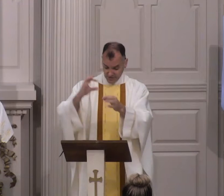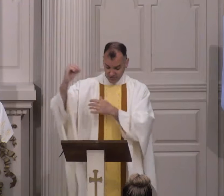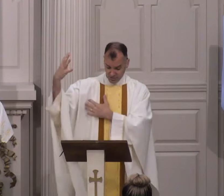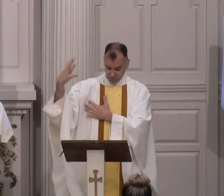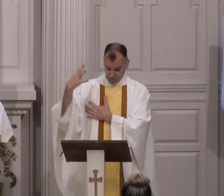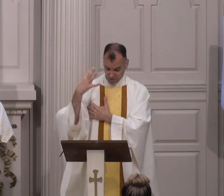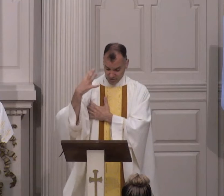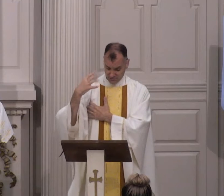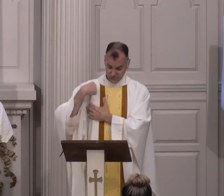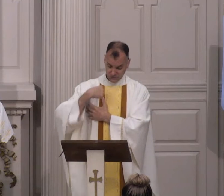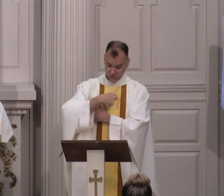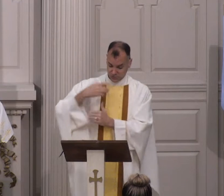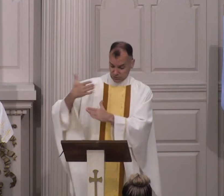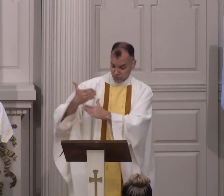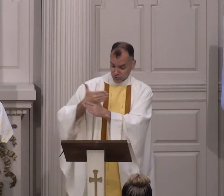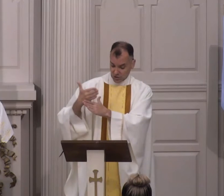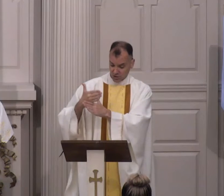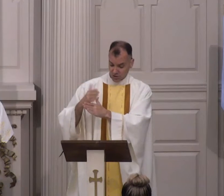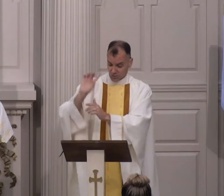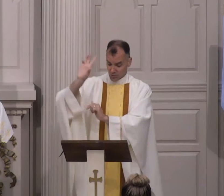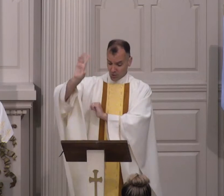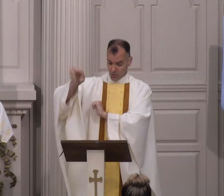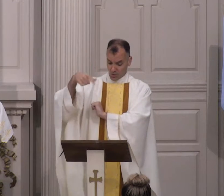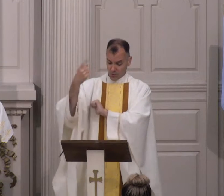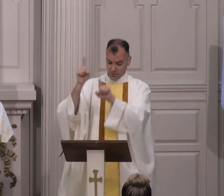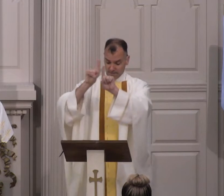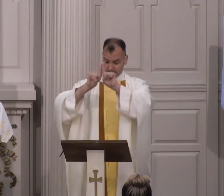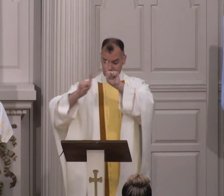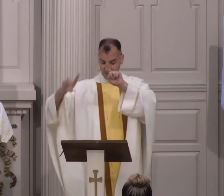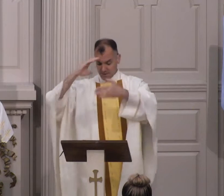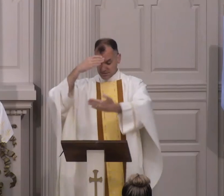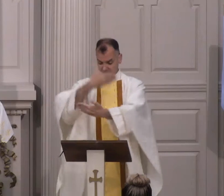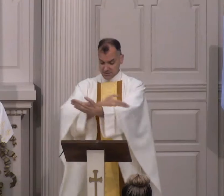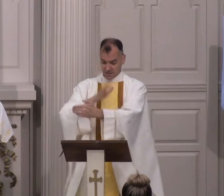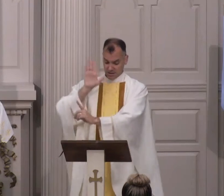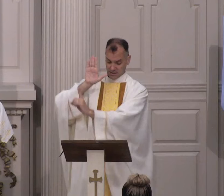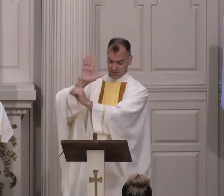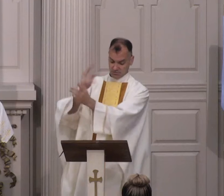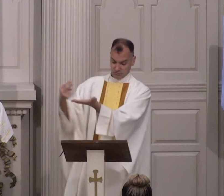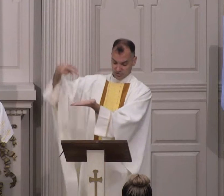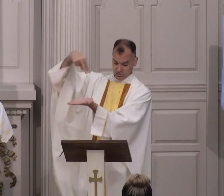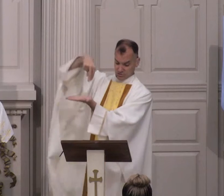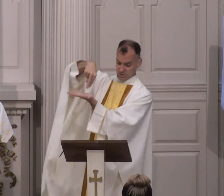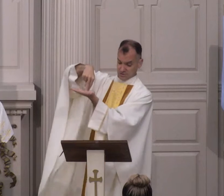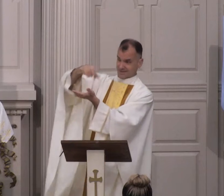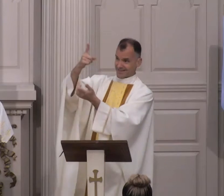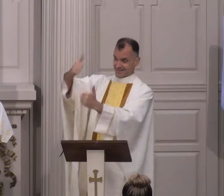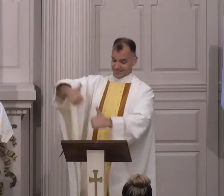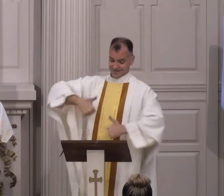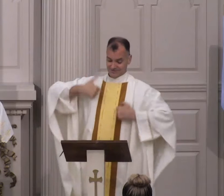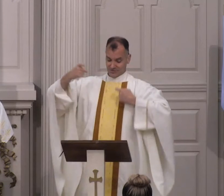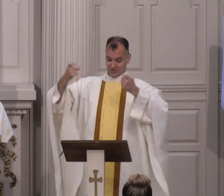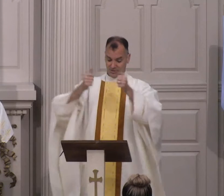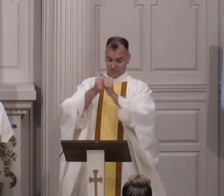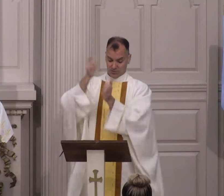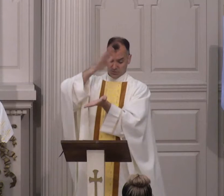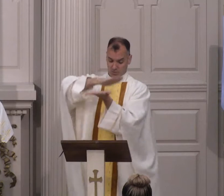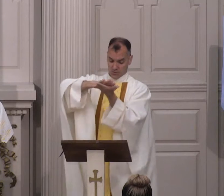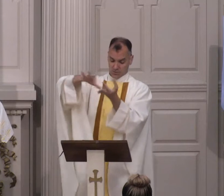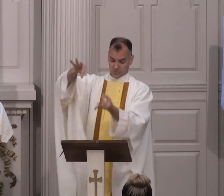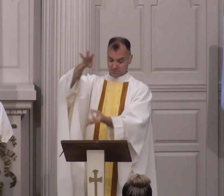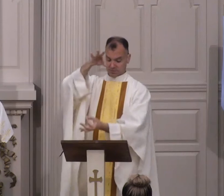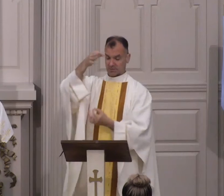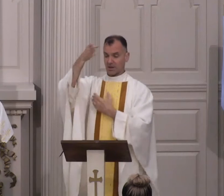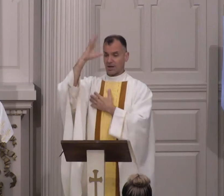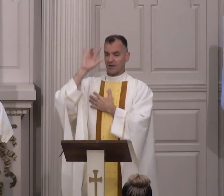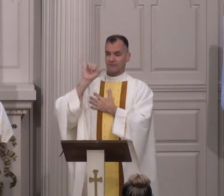the grace of faith an eternal share in the resurrection of your only begotten Son, who